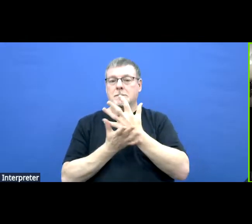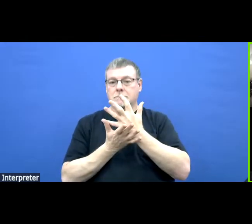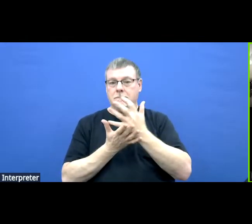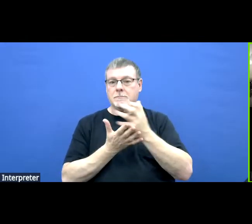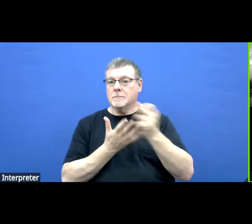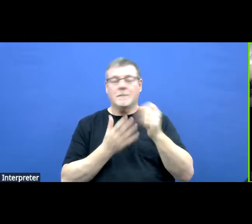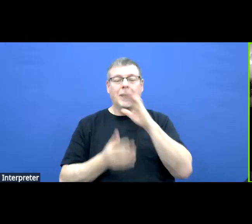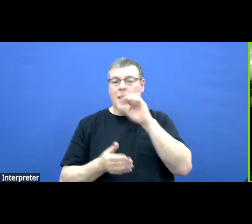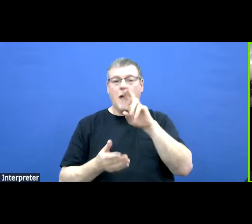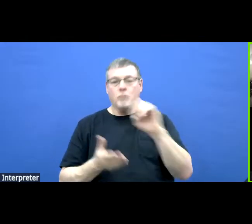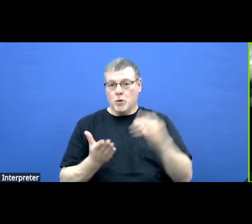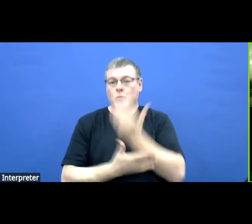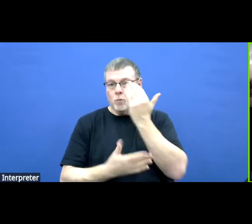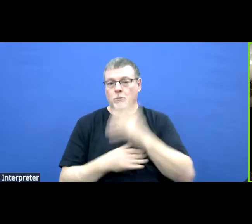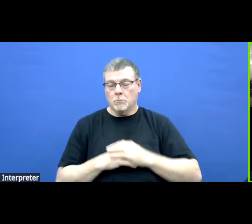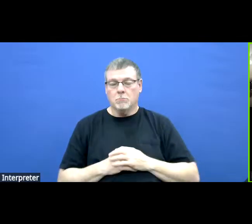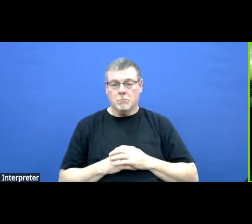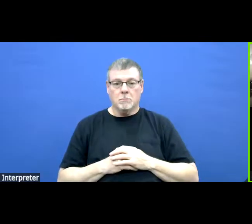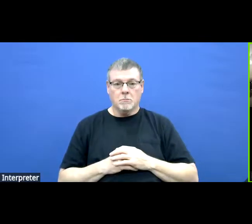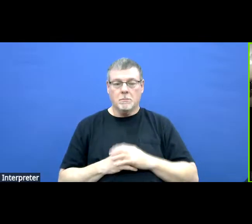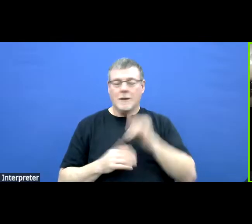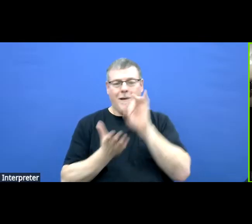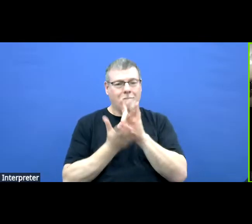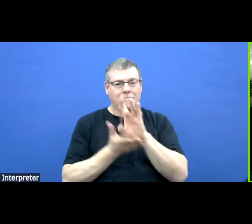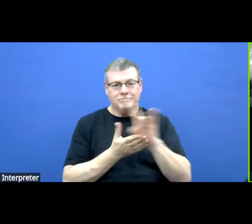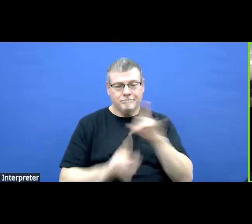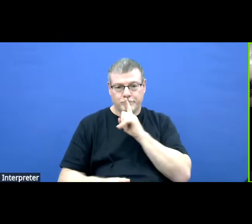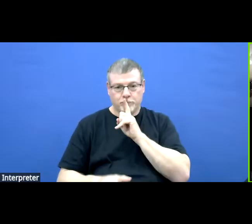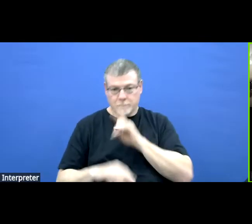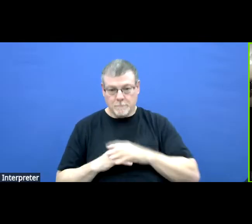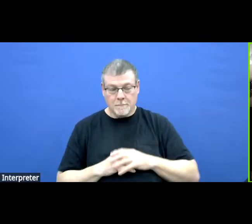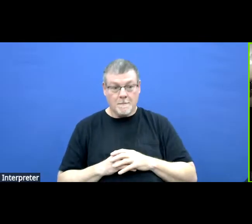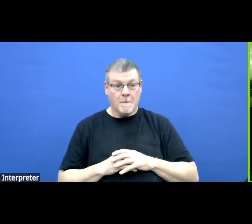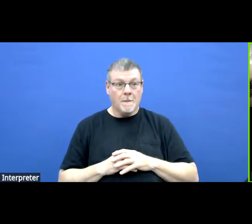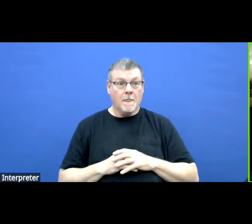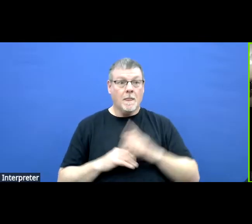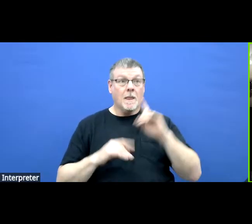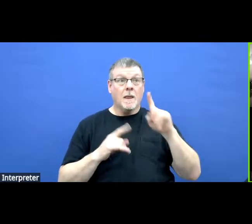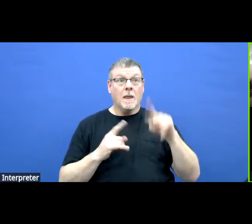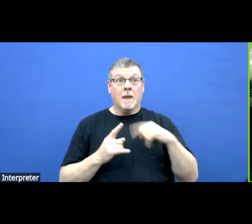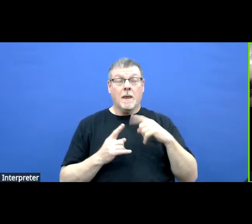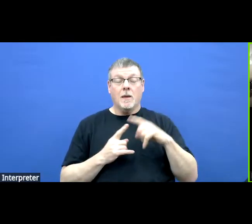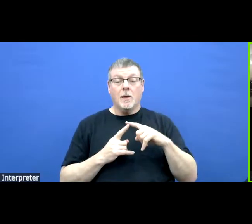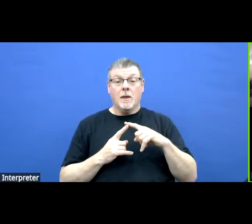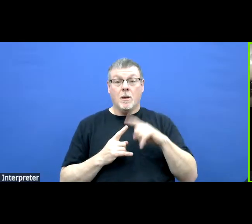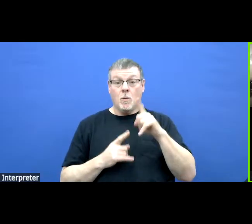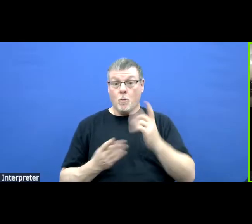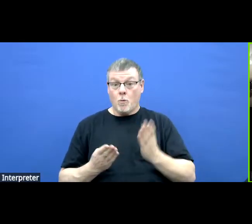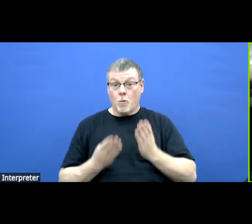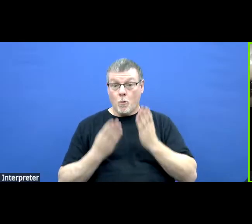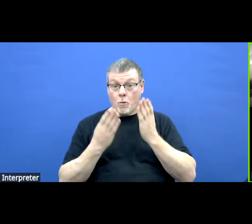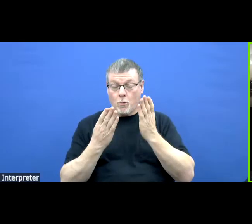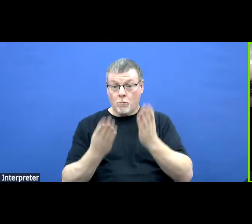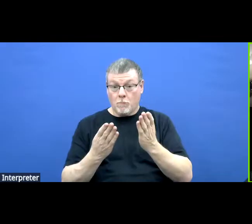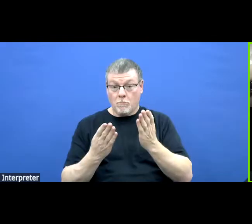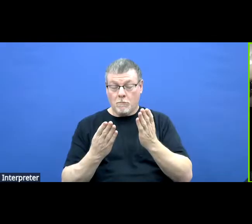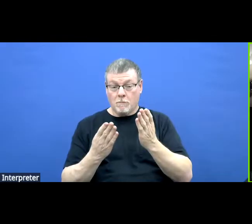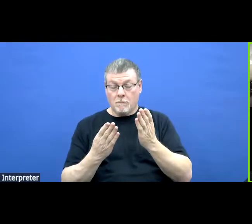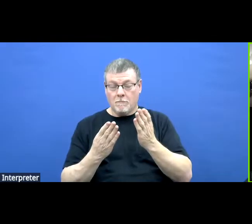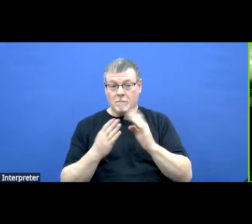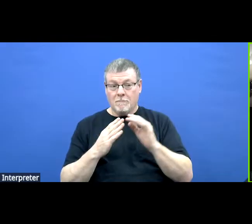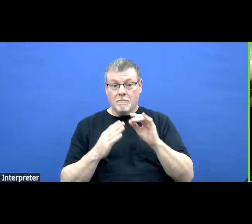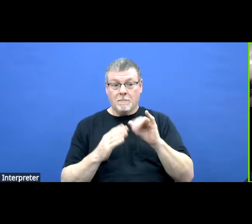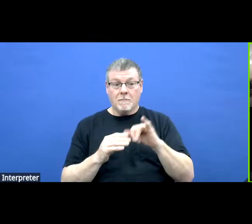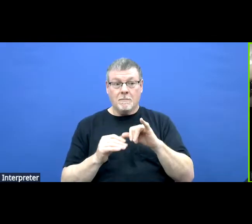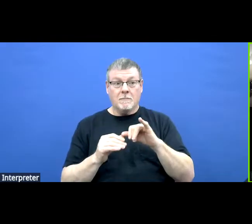did not do an eviction process. Okay, so when you say you didn't, did you offer them, the ones that, if they wanted to